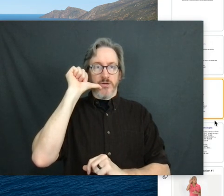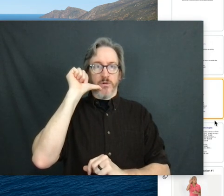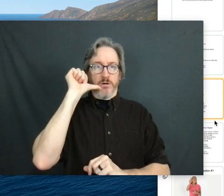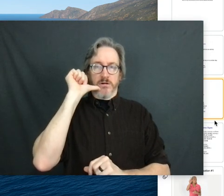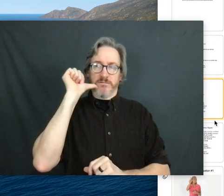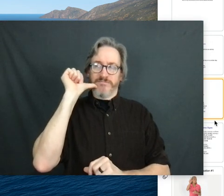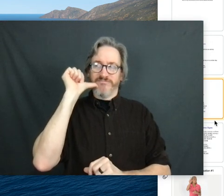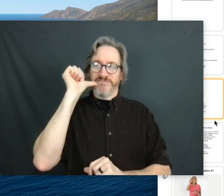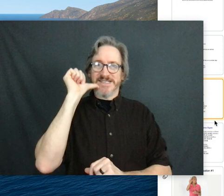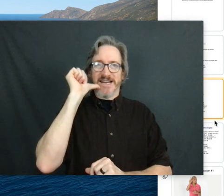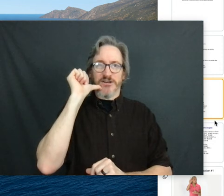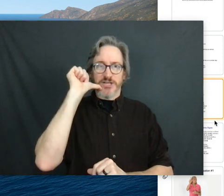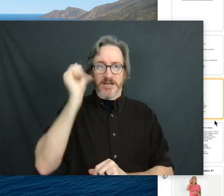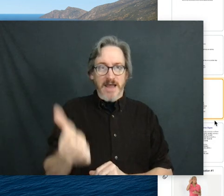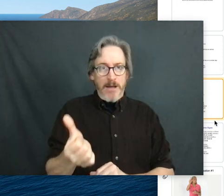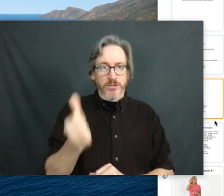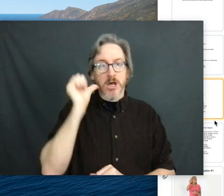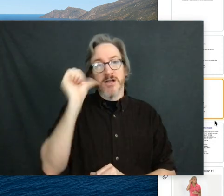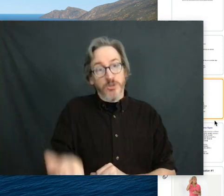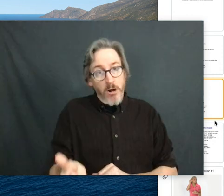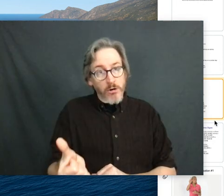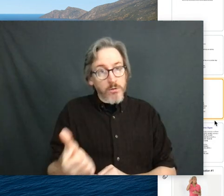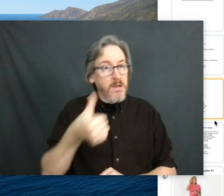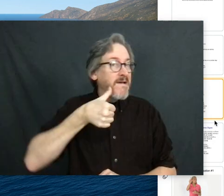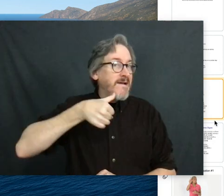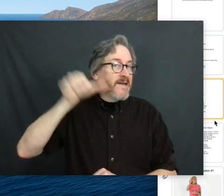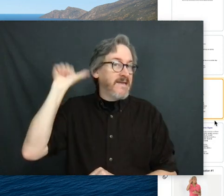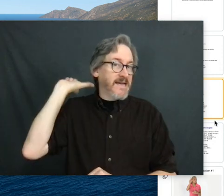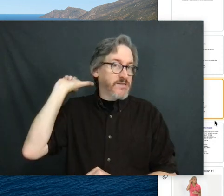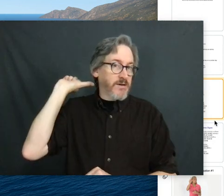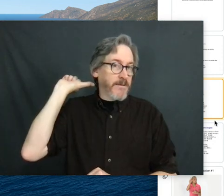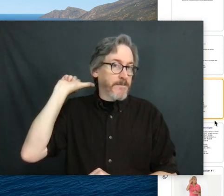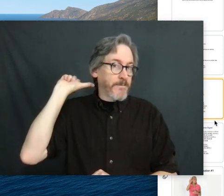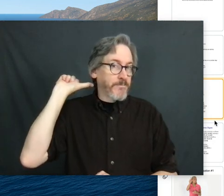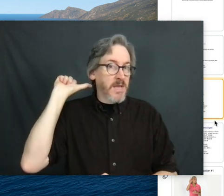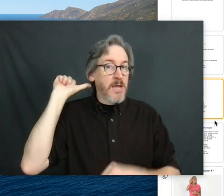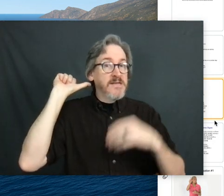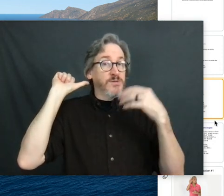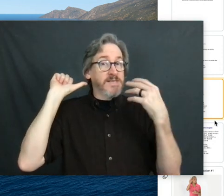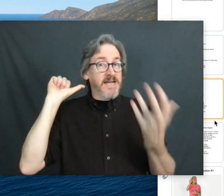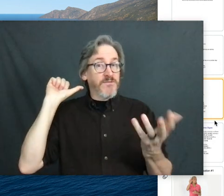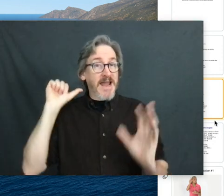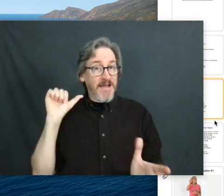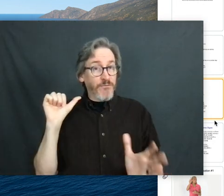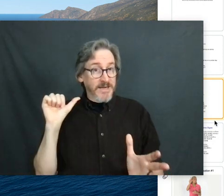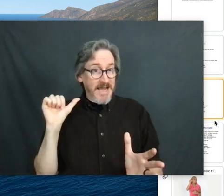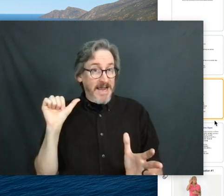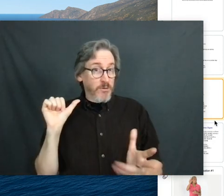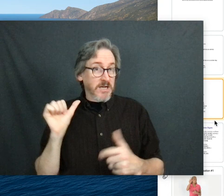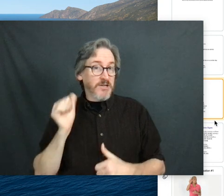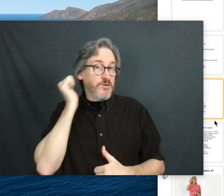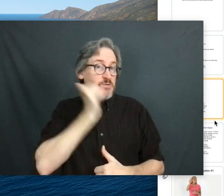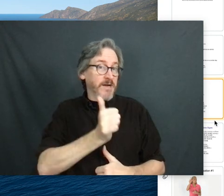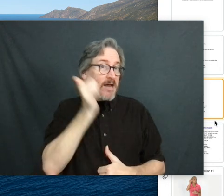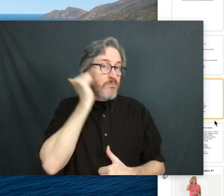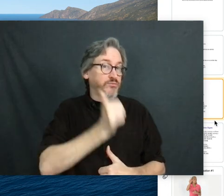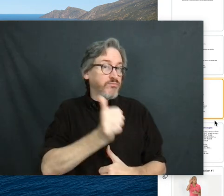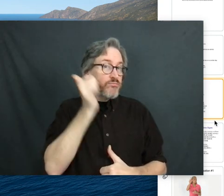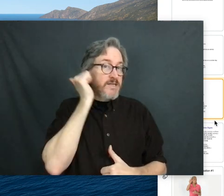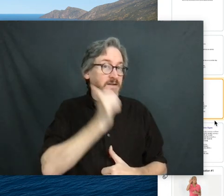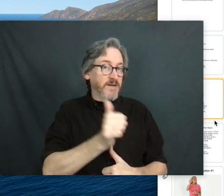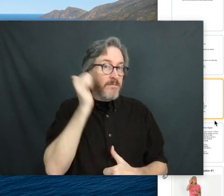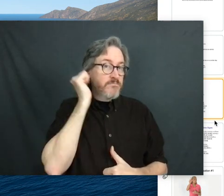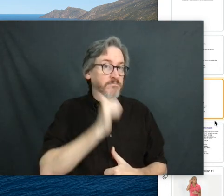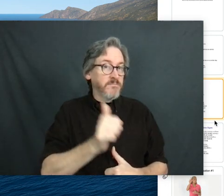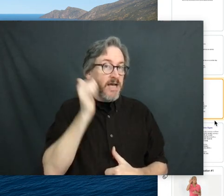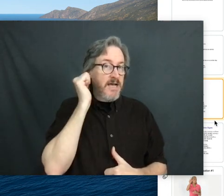from the side of your chin out. Tomorrow, yesterday. So the sign for every day, which I'll introduce right now,